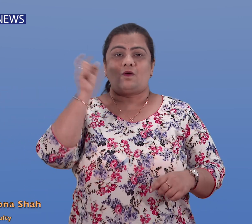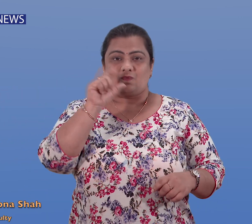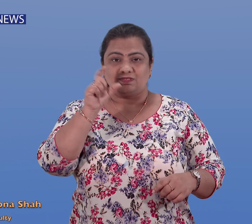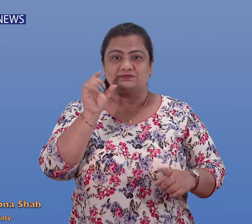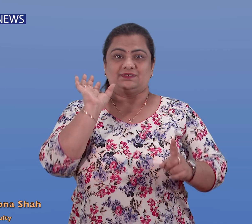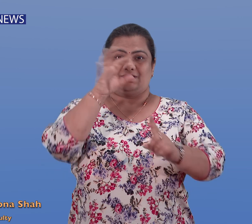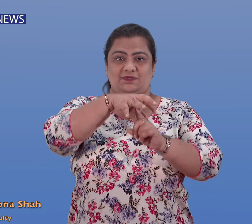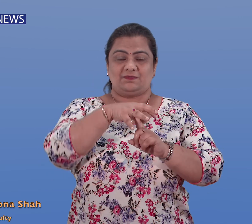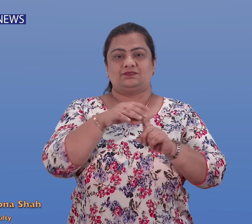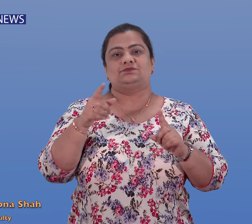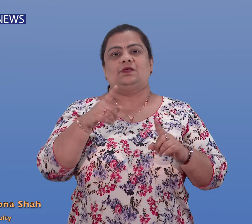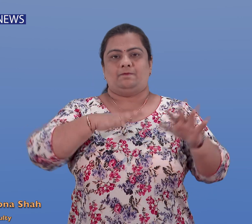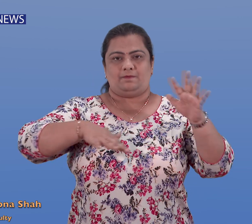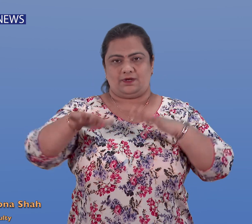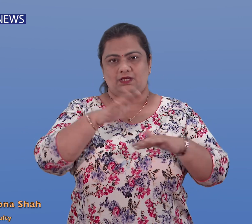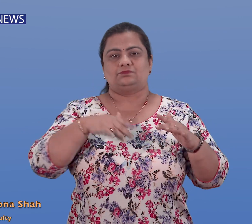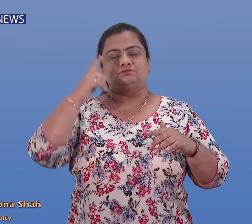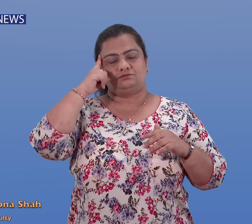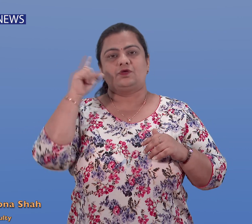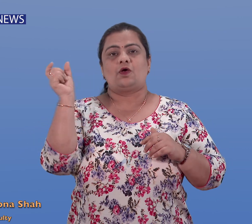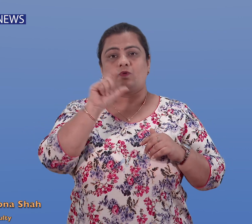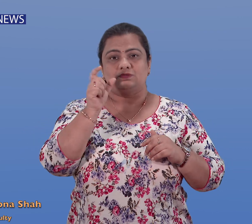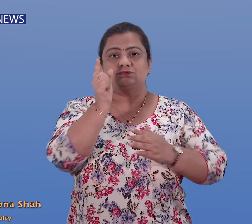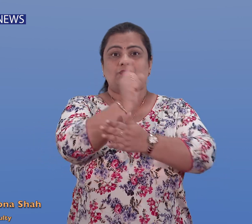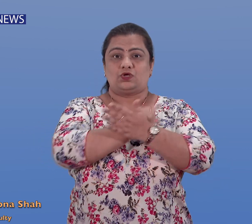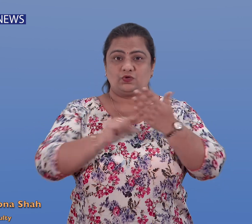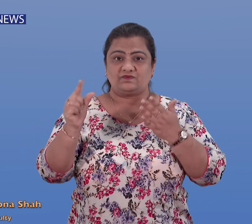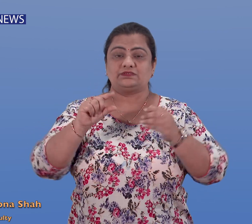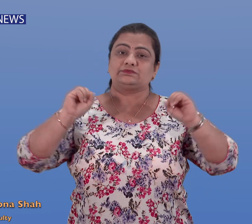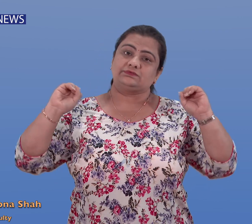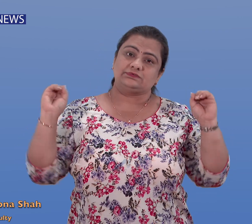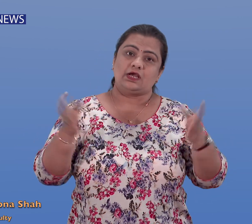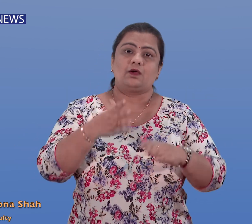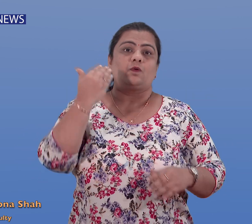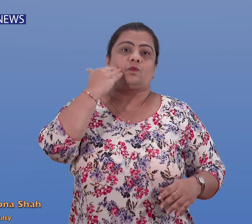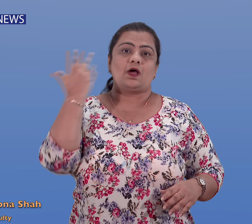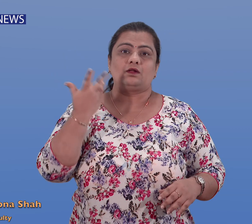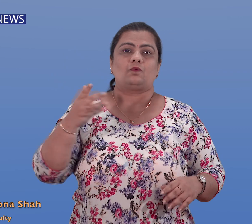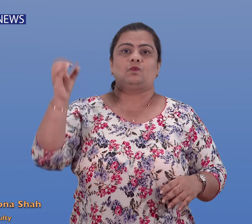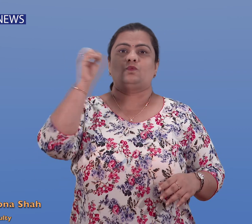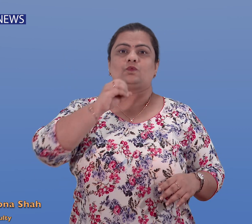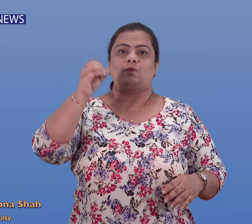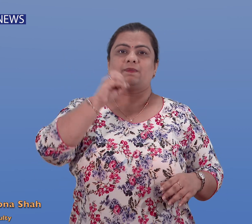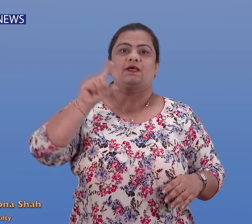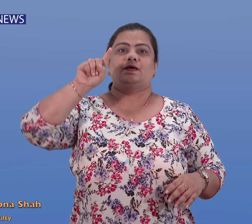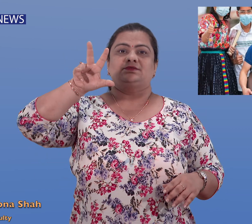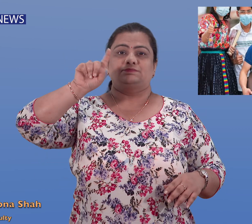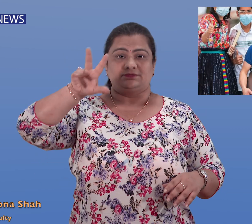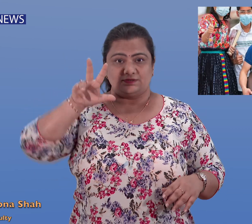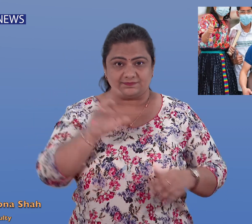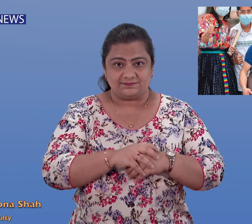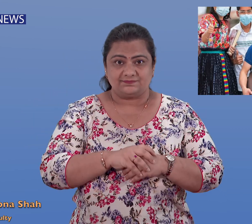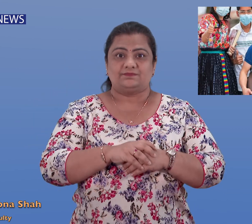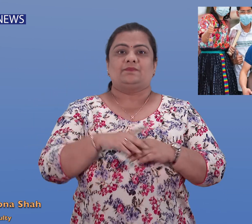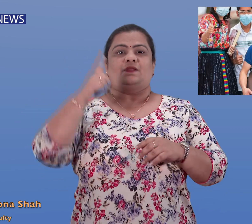The Higher Education Department in the state has commenced preparatory steps for the full scale resumption of classes in colleges